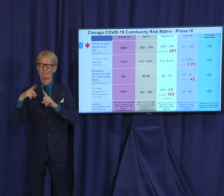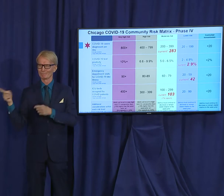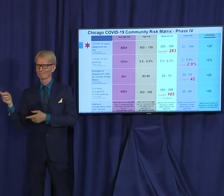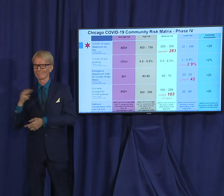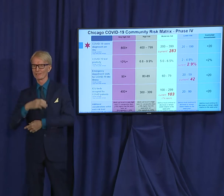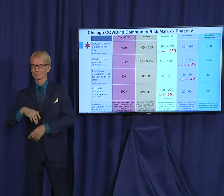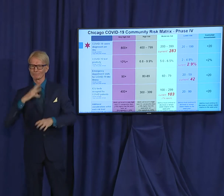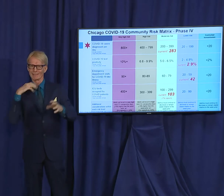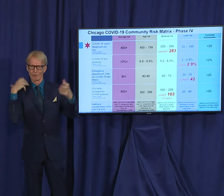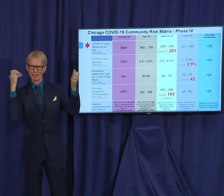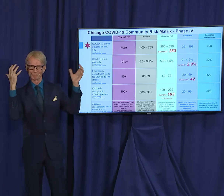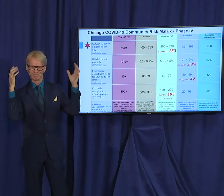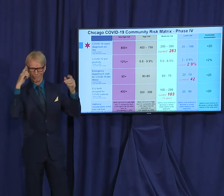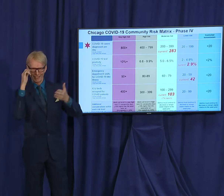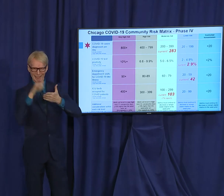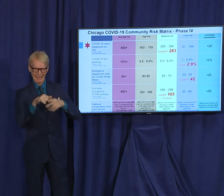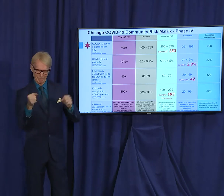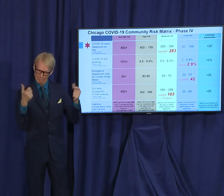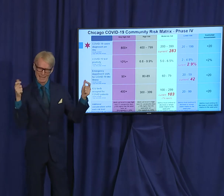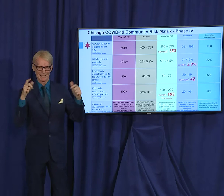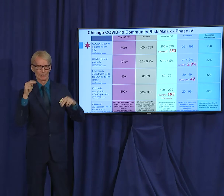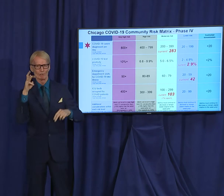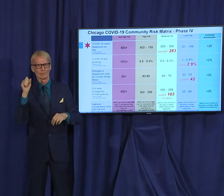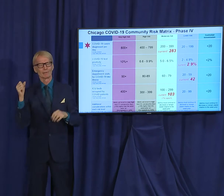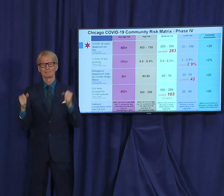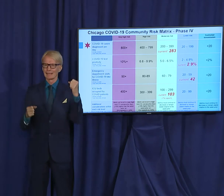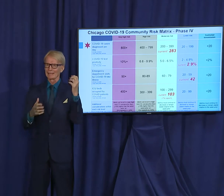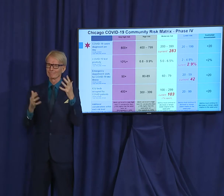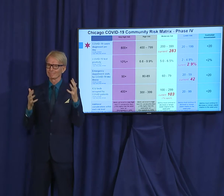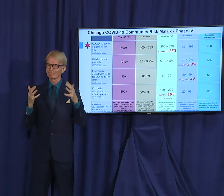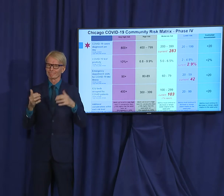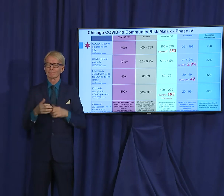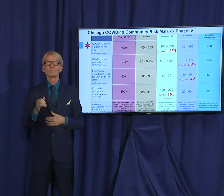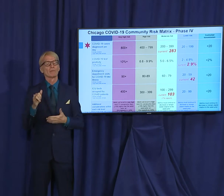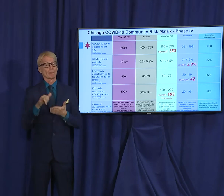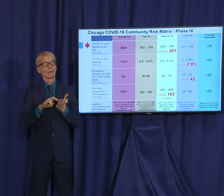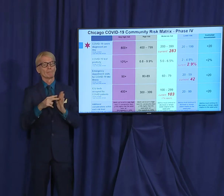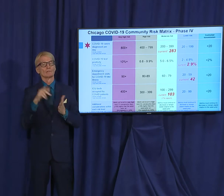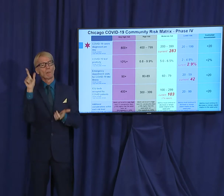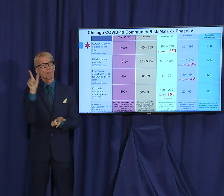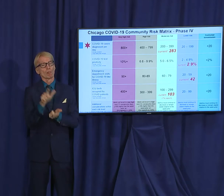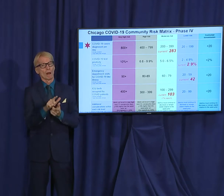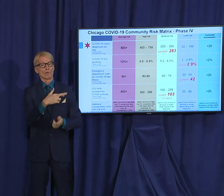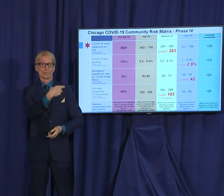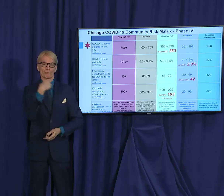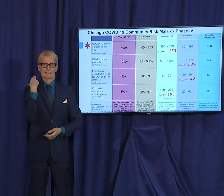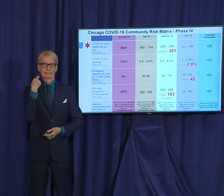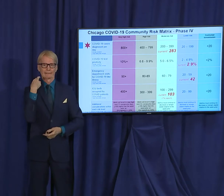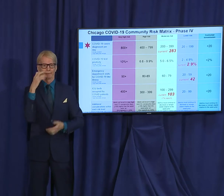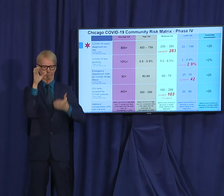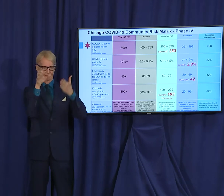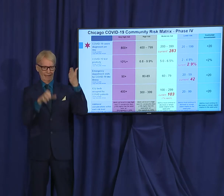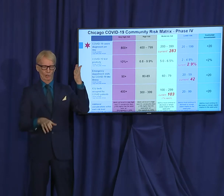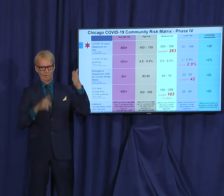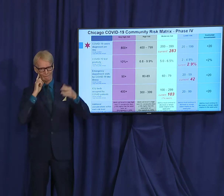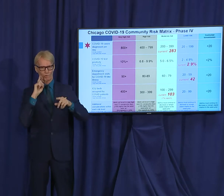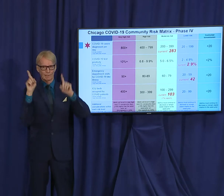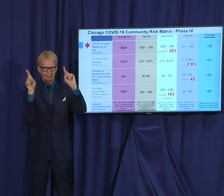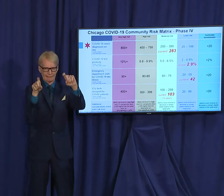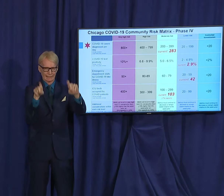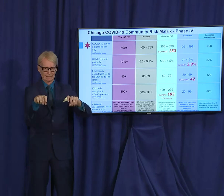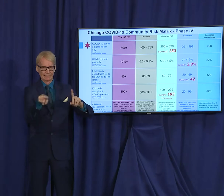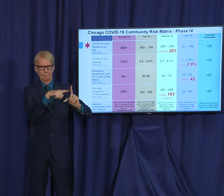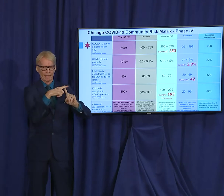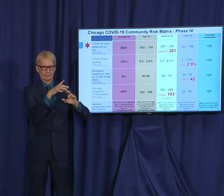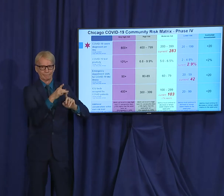news. Absolutely. And that does put us in a lower risk category for that test positivity. We are also in a lower risk category